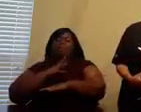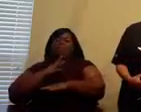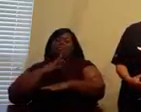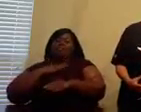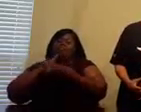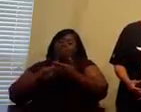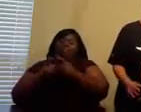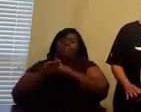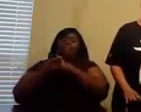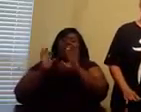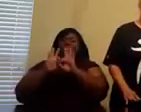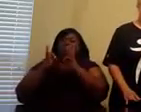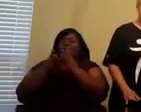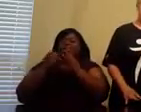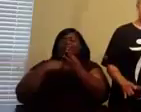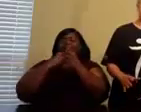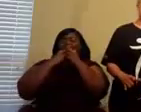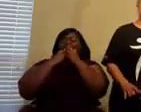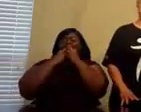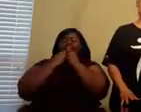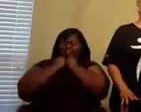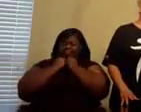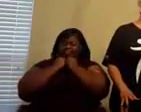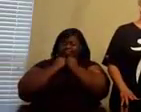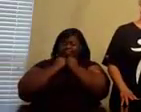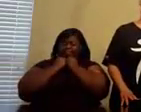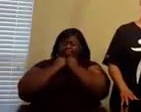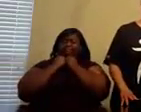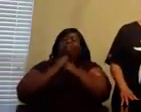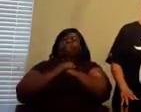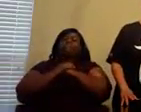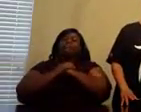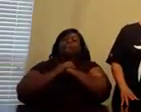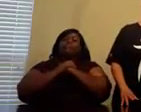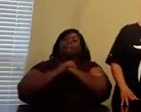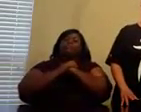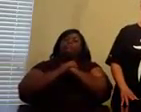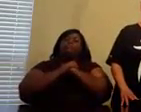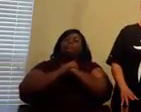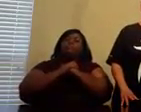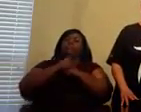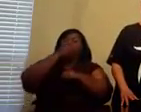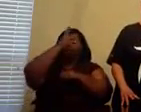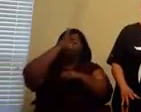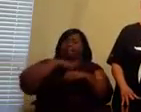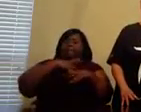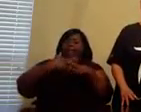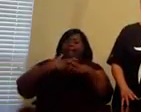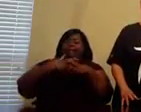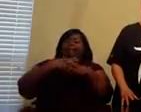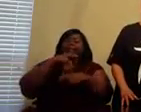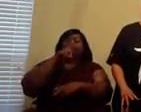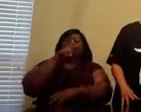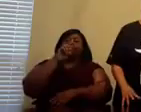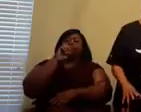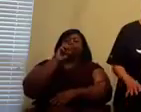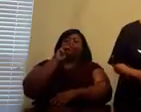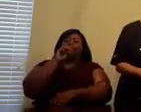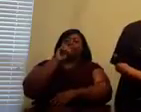I love so much. And when it was first introduced to me, it was introduced by Damon Crump, which is one of our